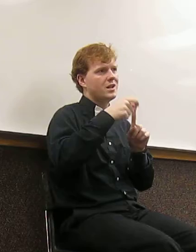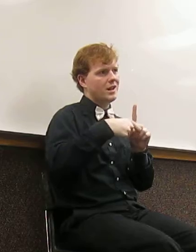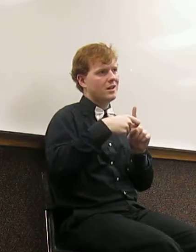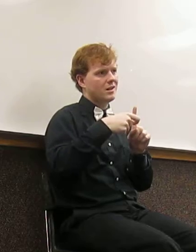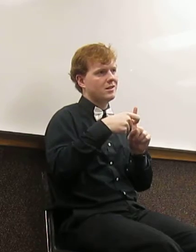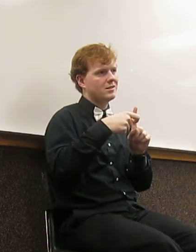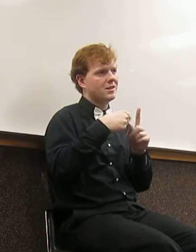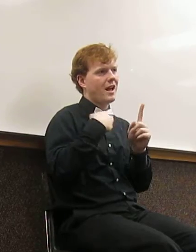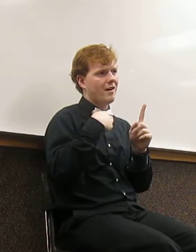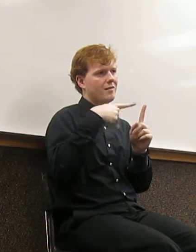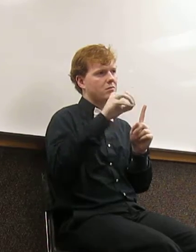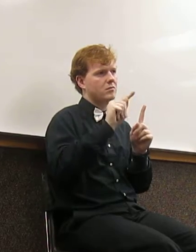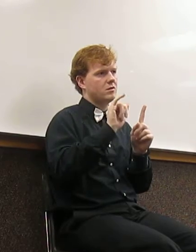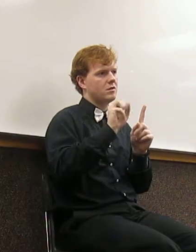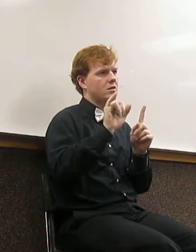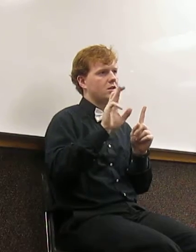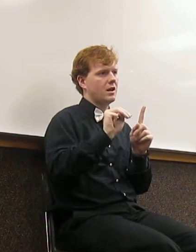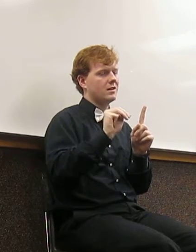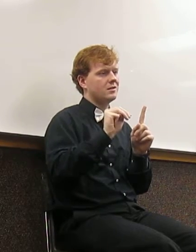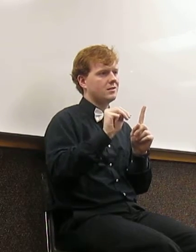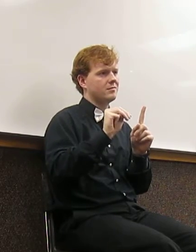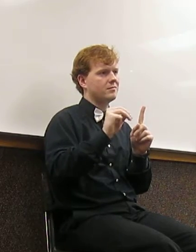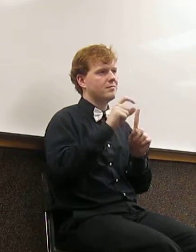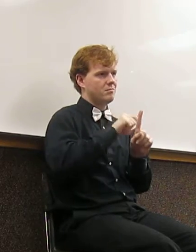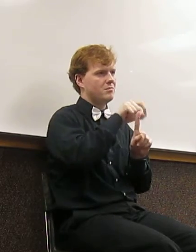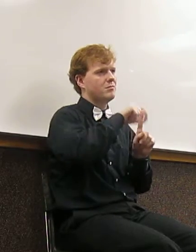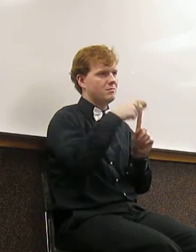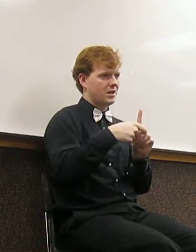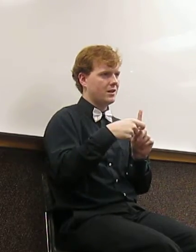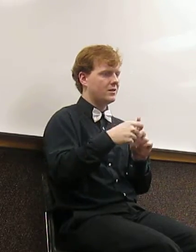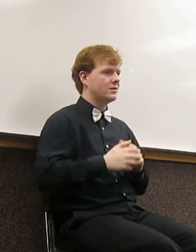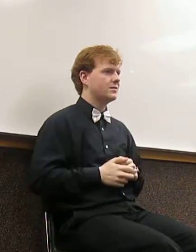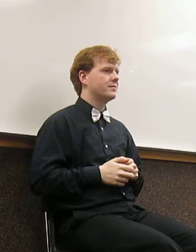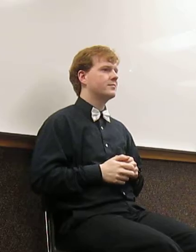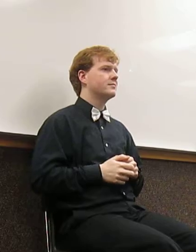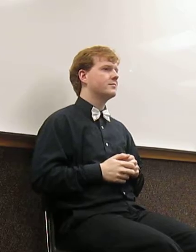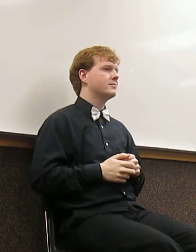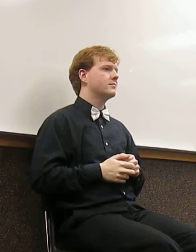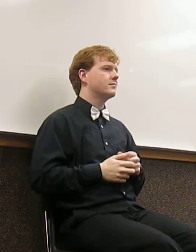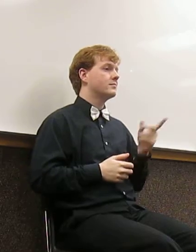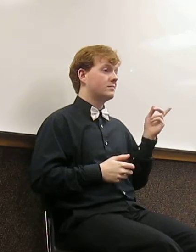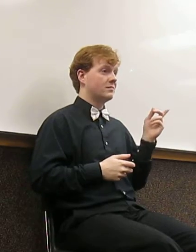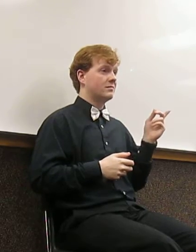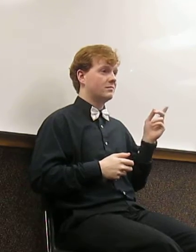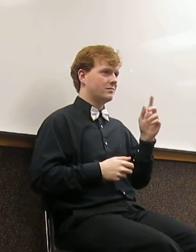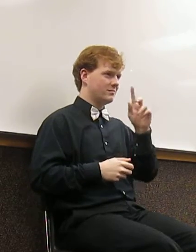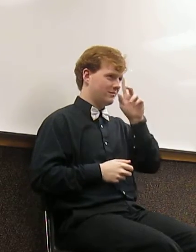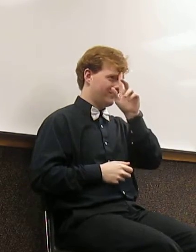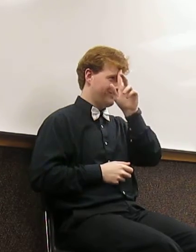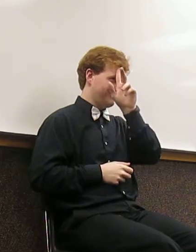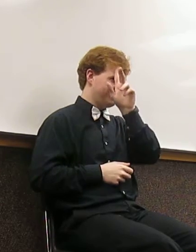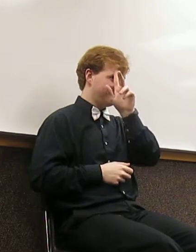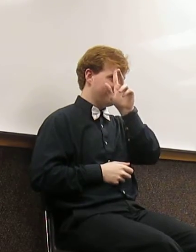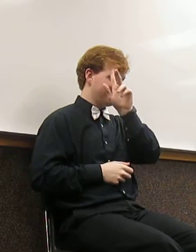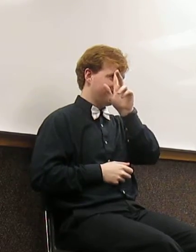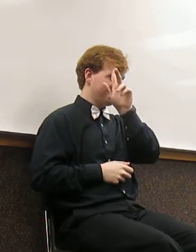for our bodies? Like why potassium? Yeah, go ahead. They help improve your memory. In your memory? I don't know about